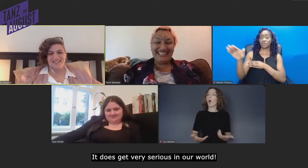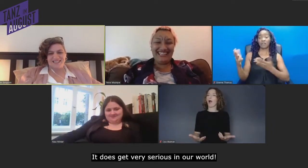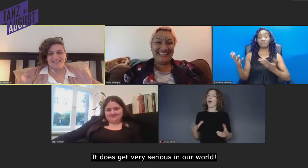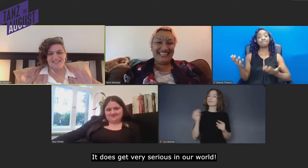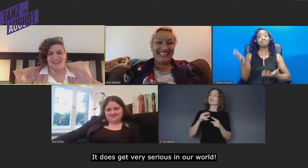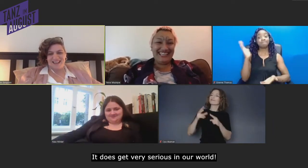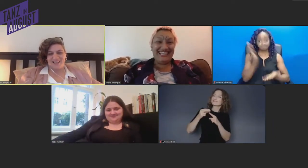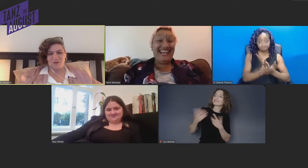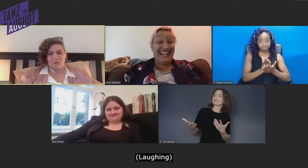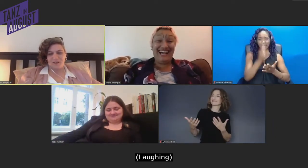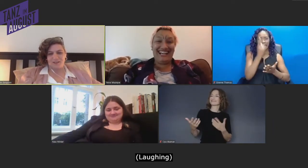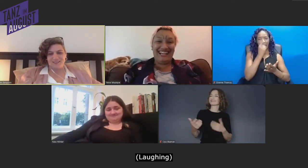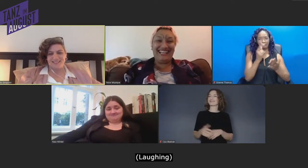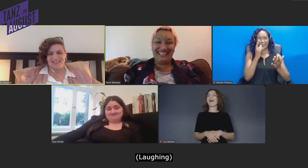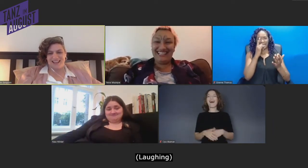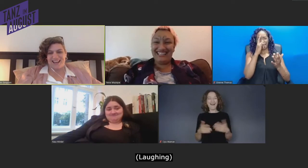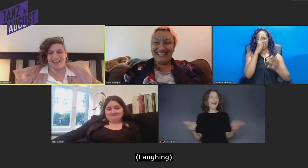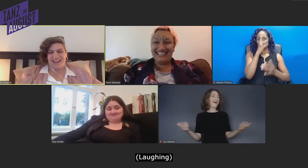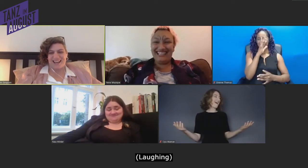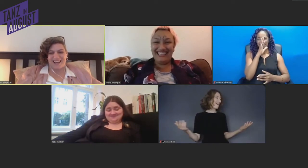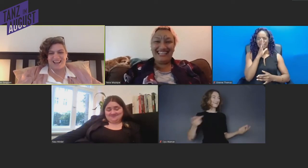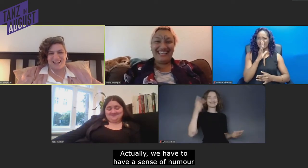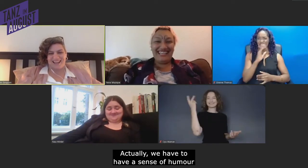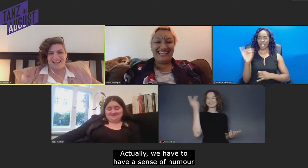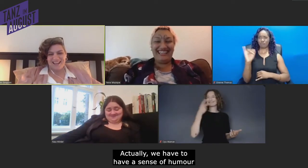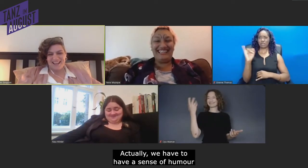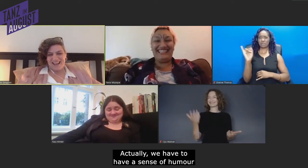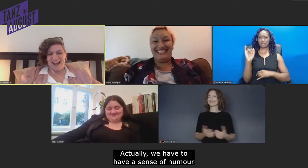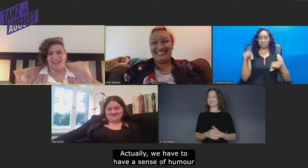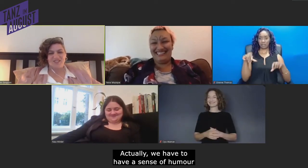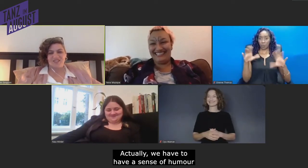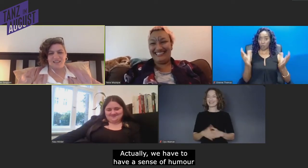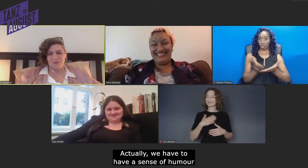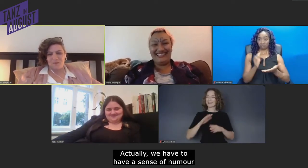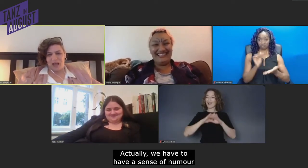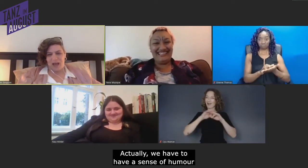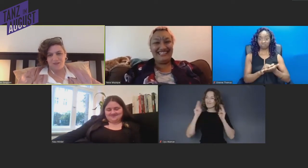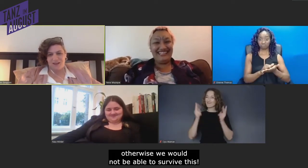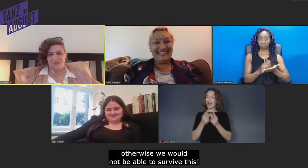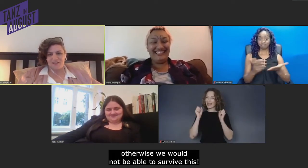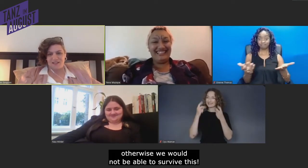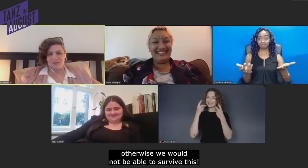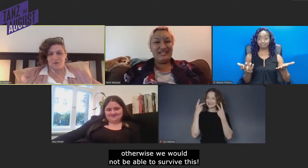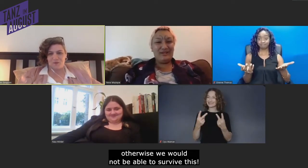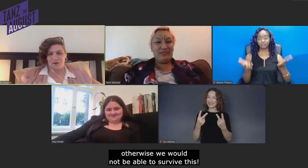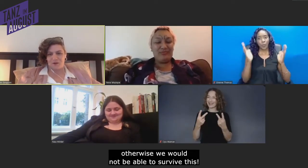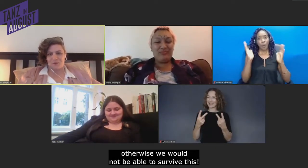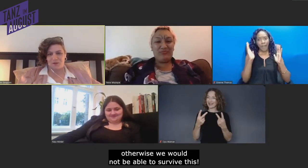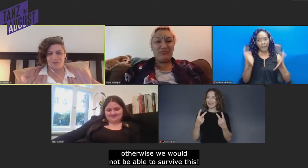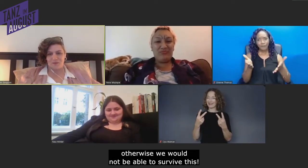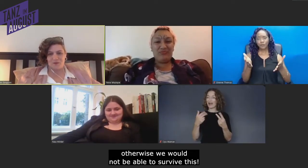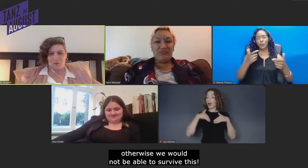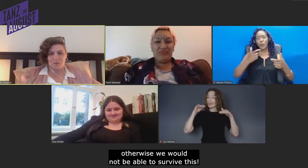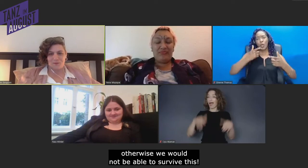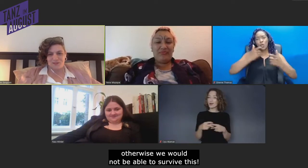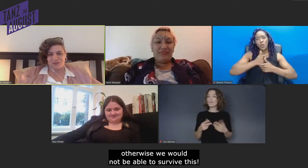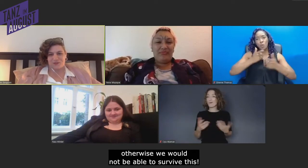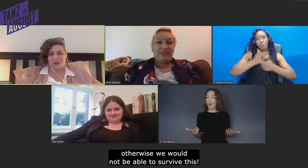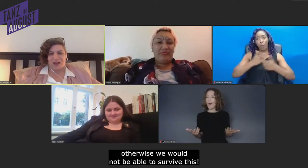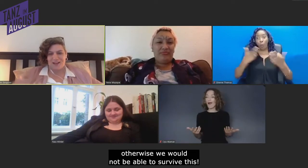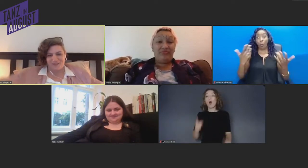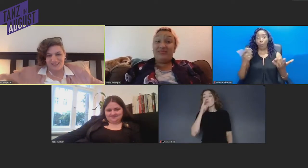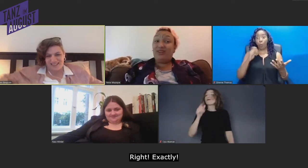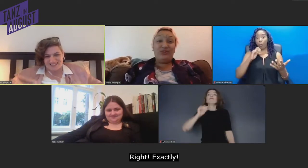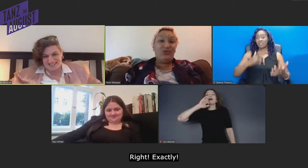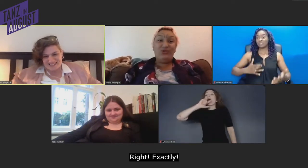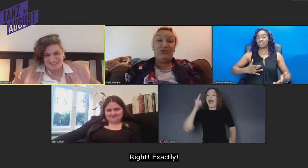serious, doesn't it, in our world? Yeah. And actually, we have to have a sense of humor, otherwise we would not be able to